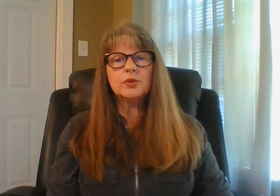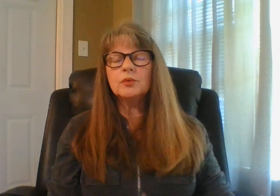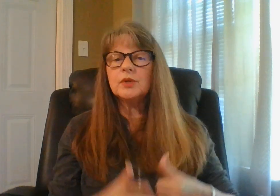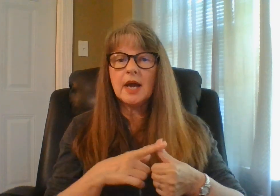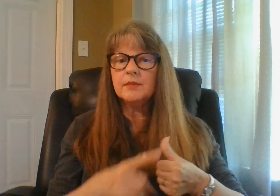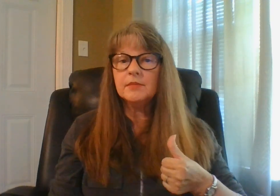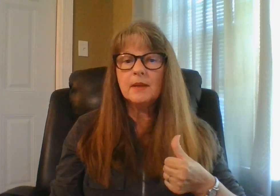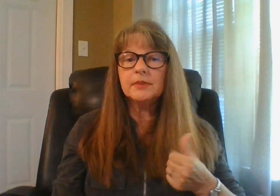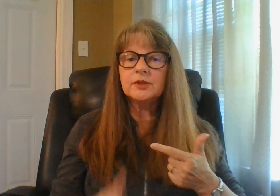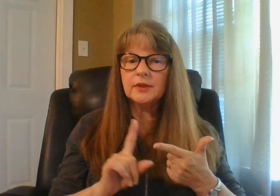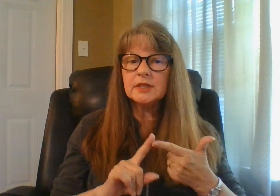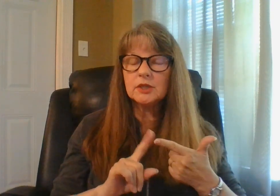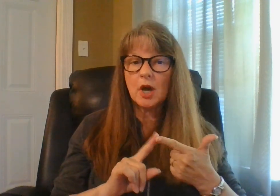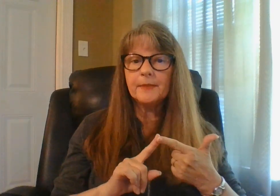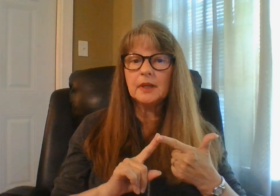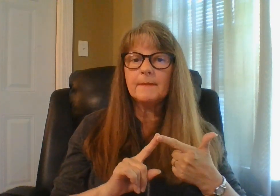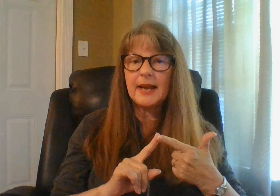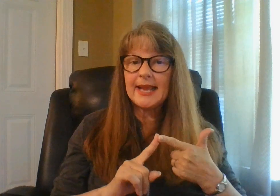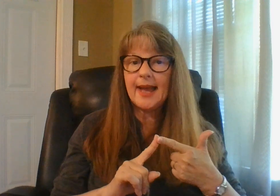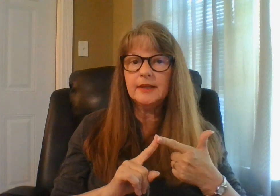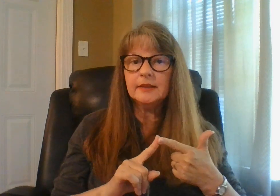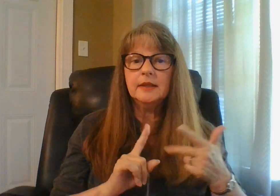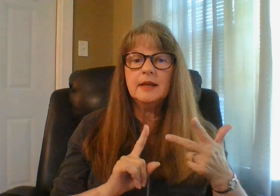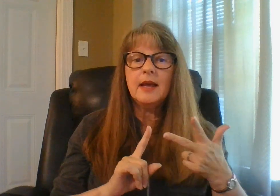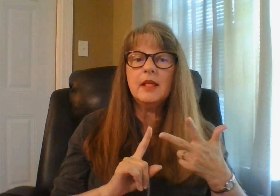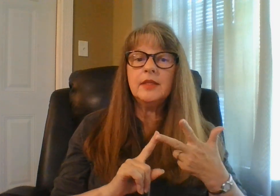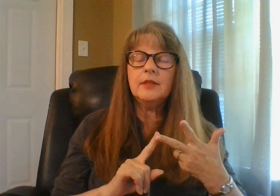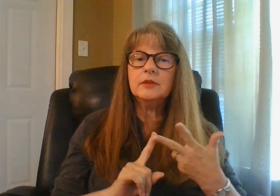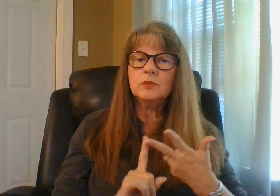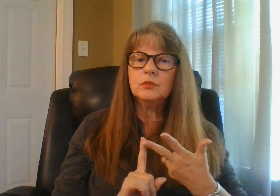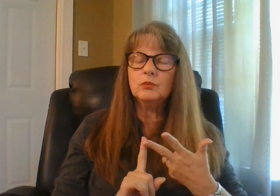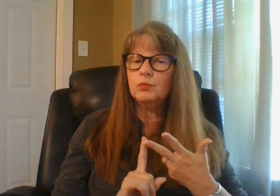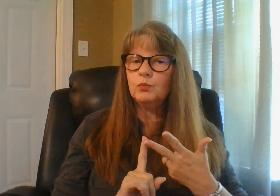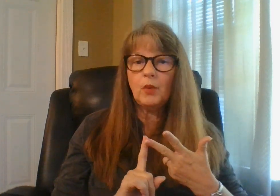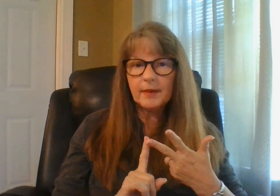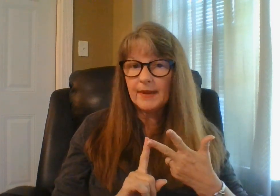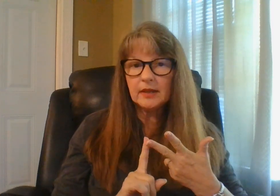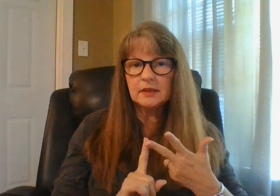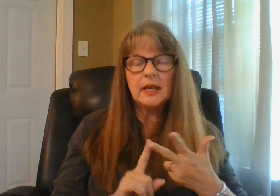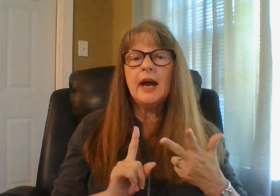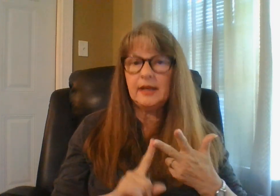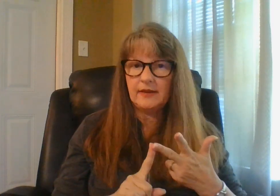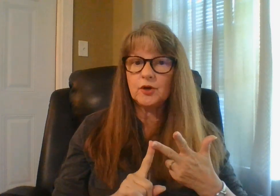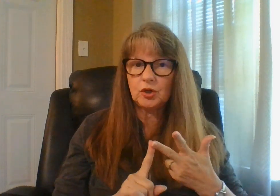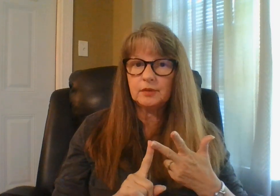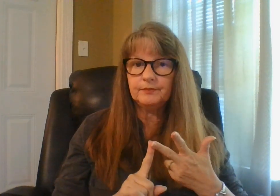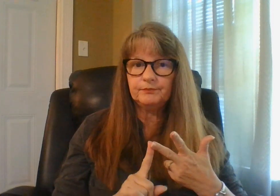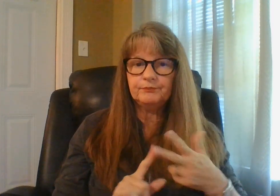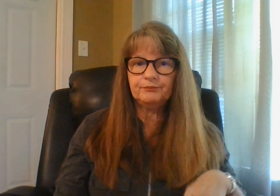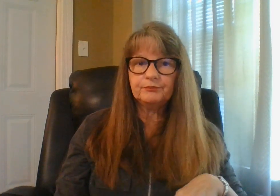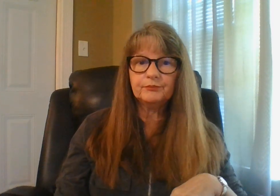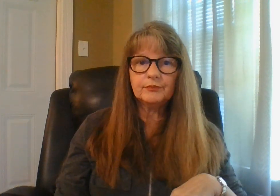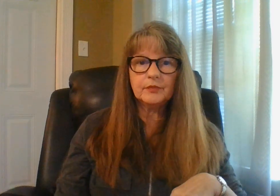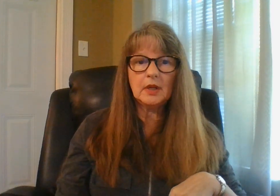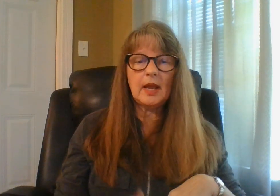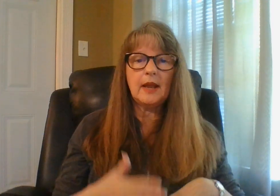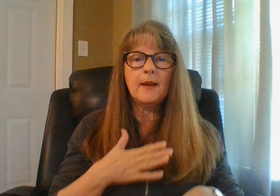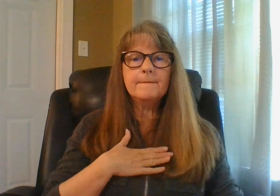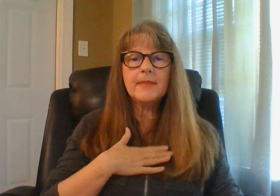no time, but there is a topic, my cat. And then what about it? I love her. Okay.